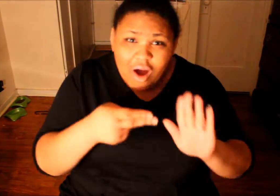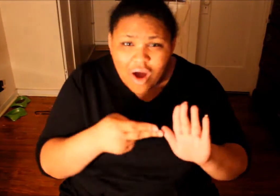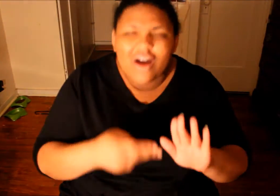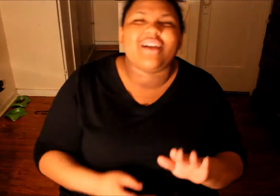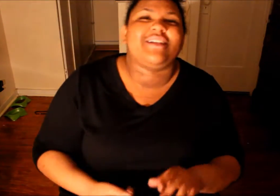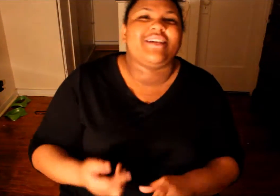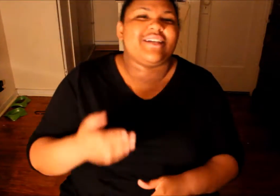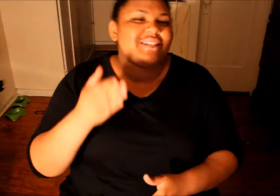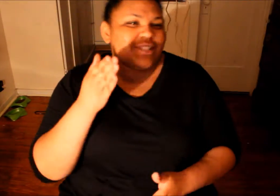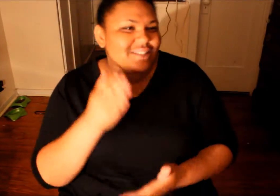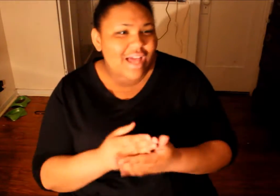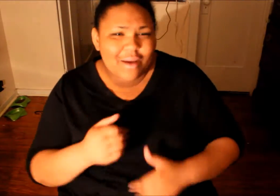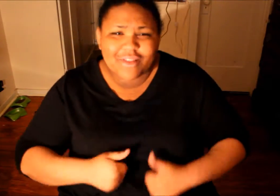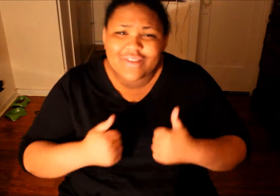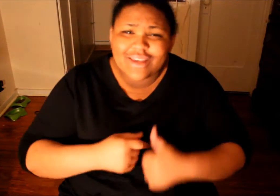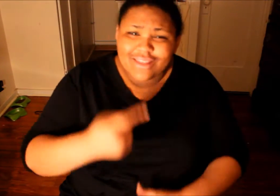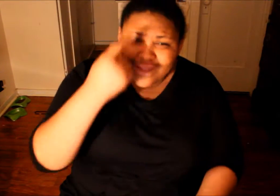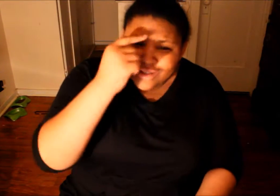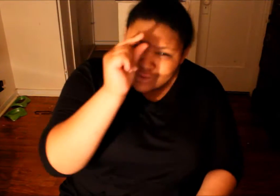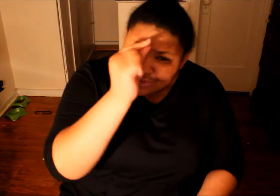thinking so small will we be free